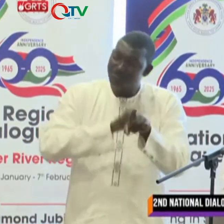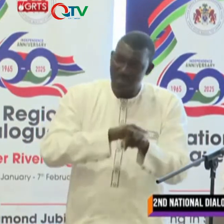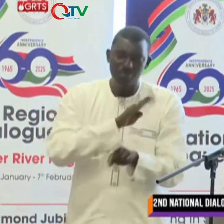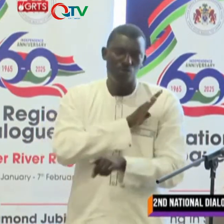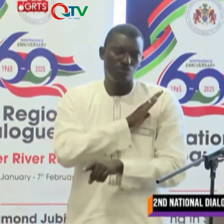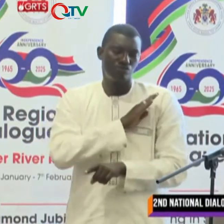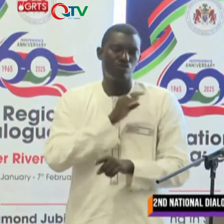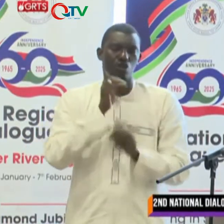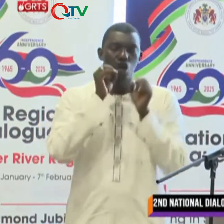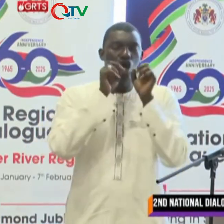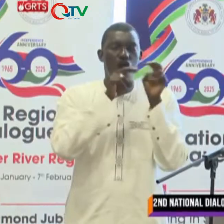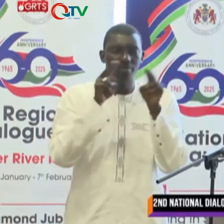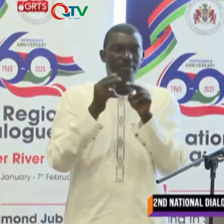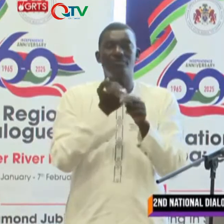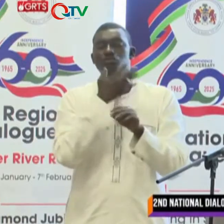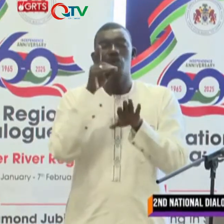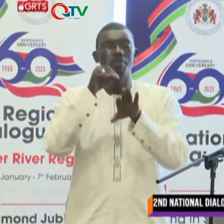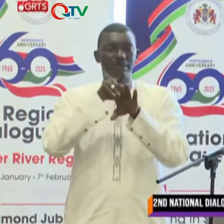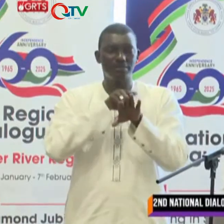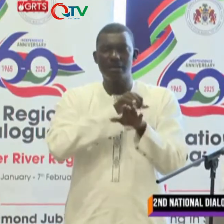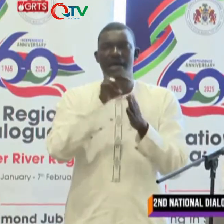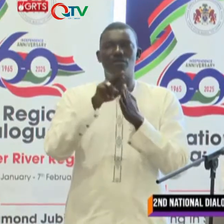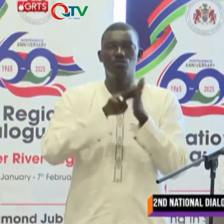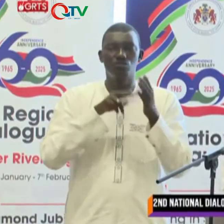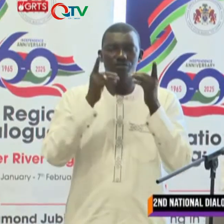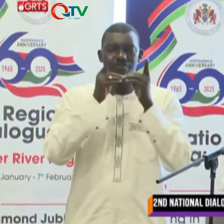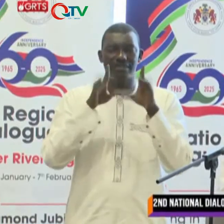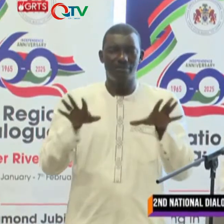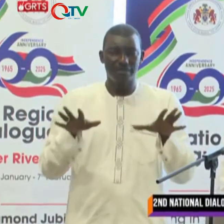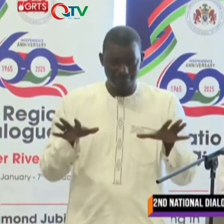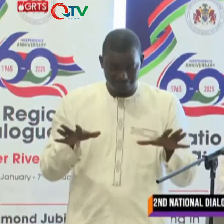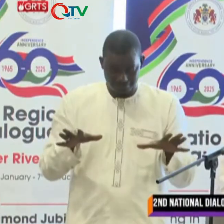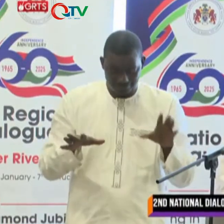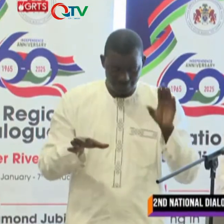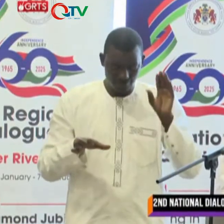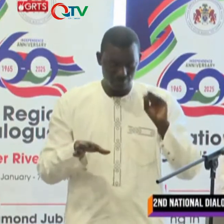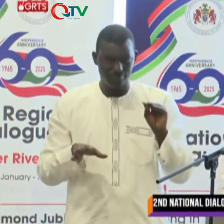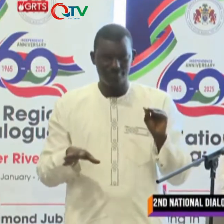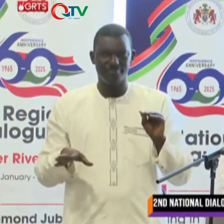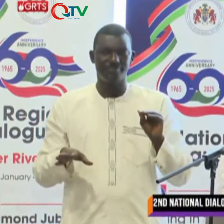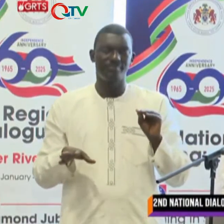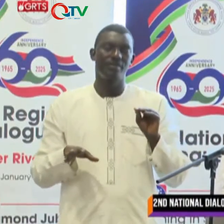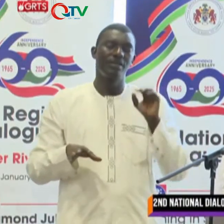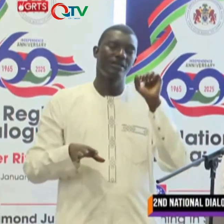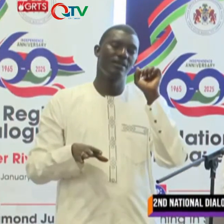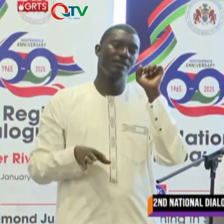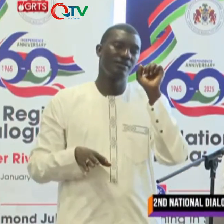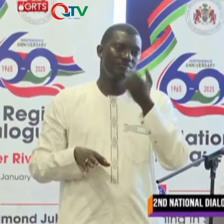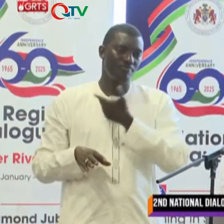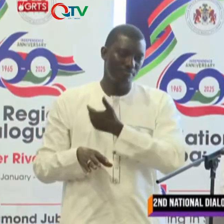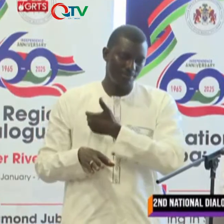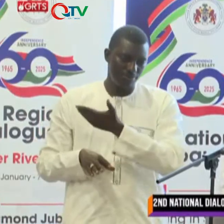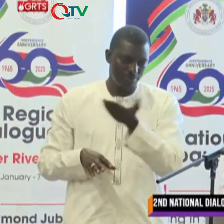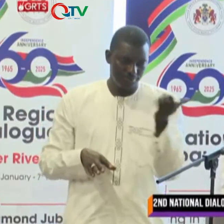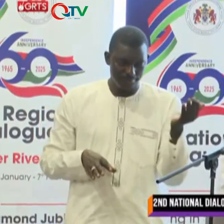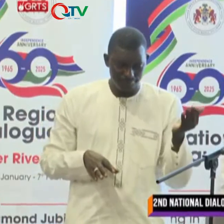observe certain principles and rules of democratic conduct. Your Excellencies,